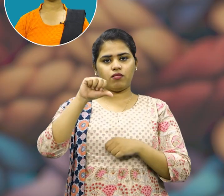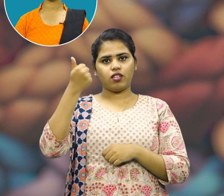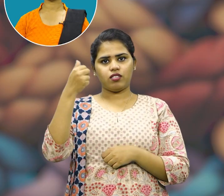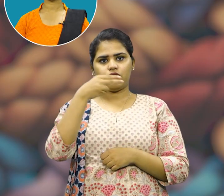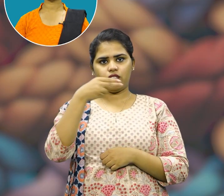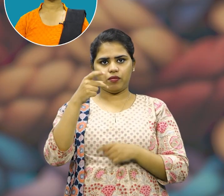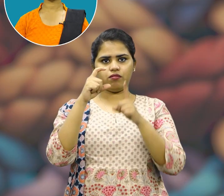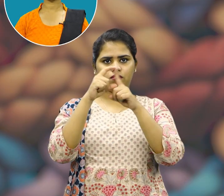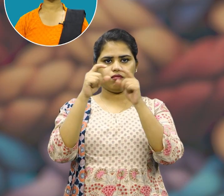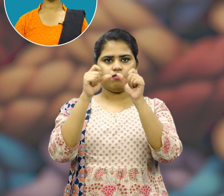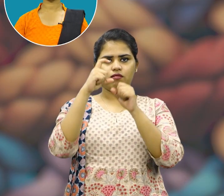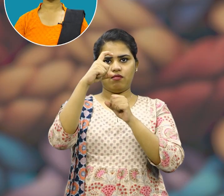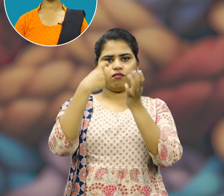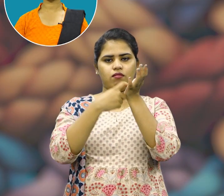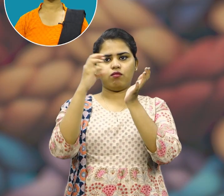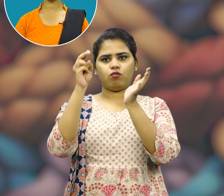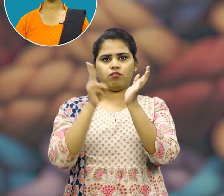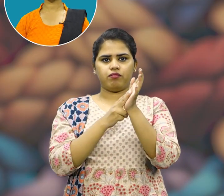dacron.